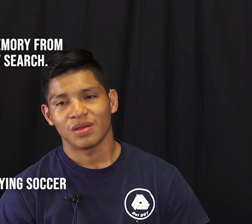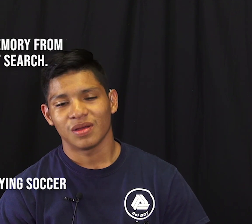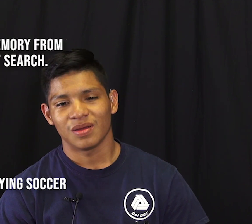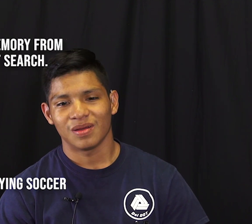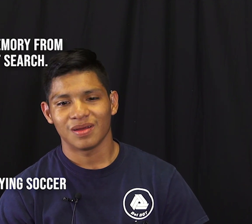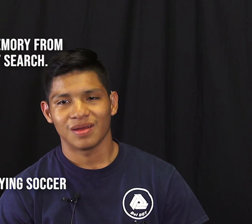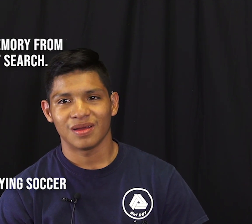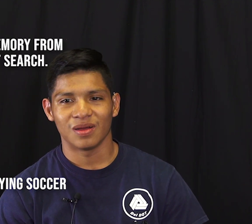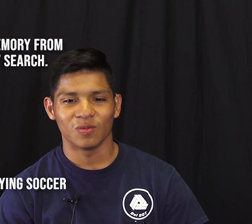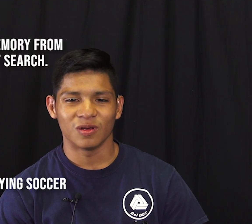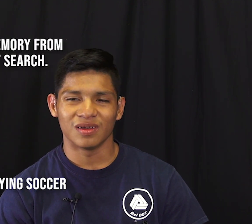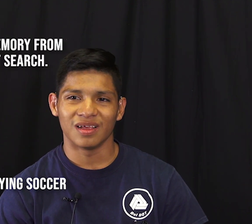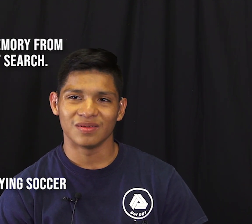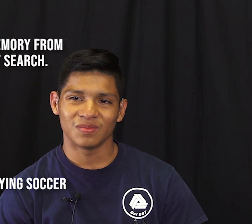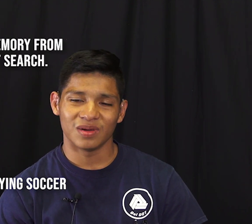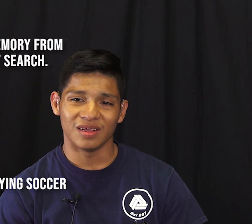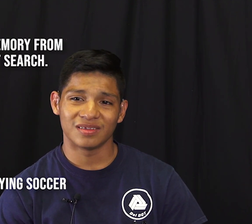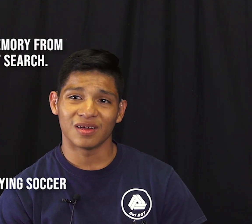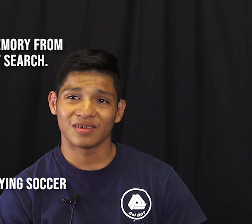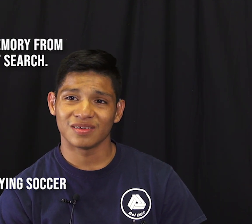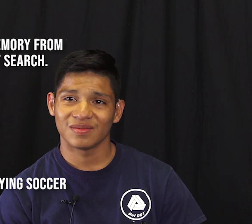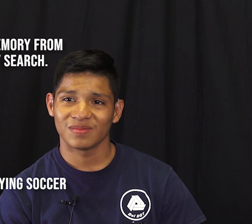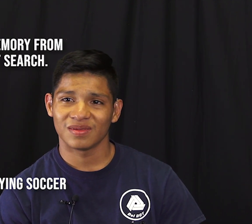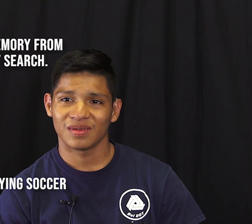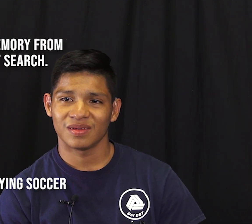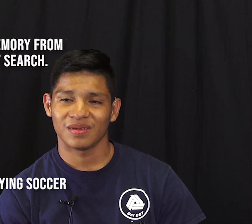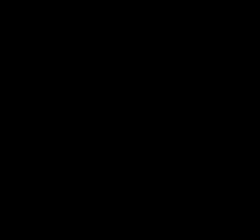I would like play soccer. Okay.